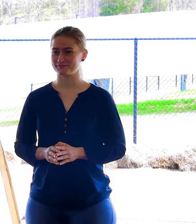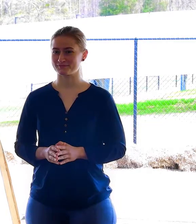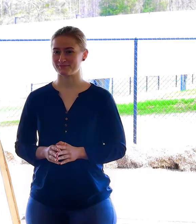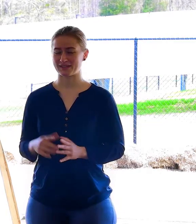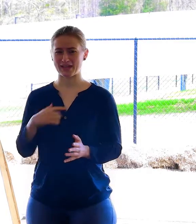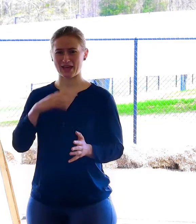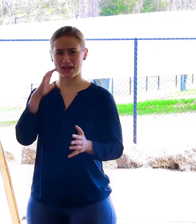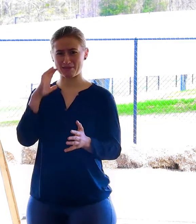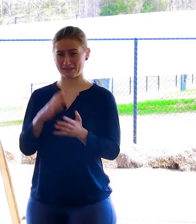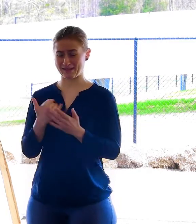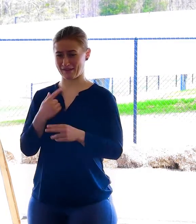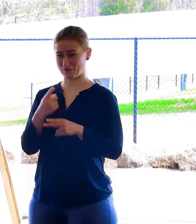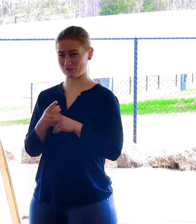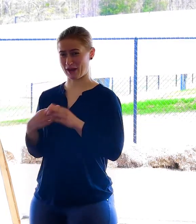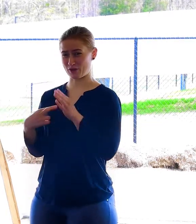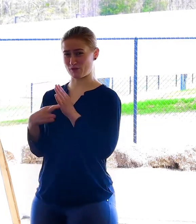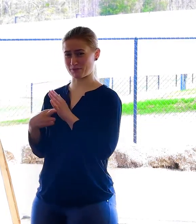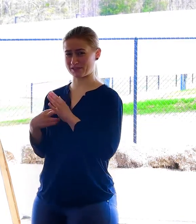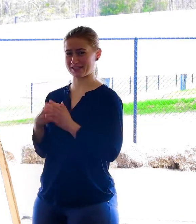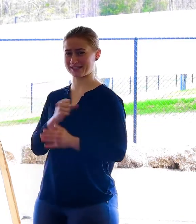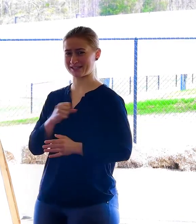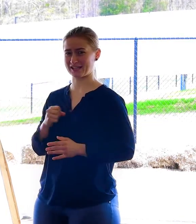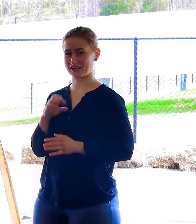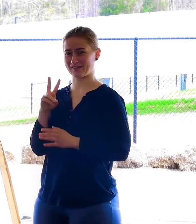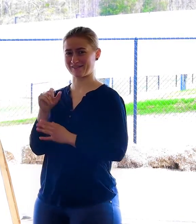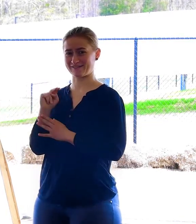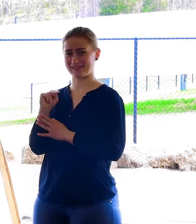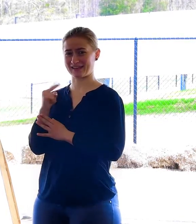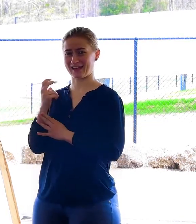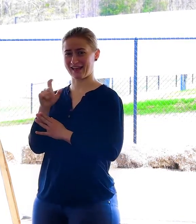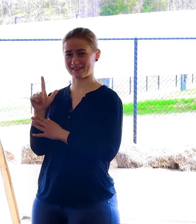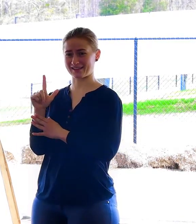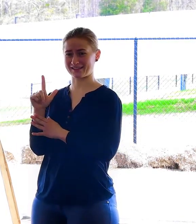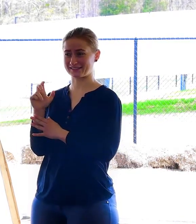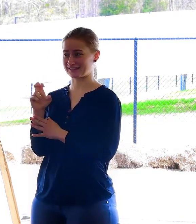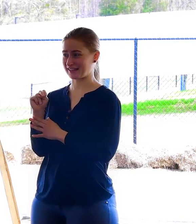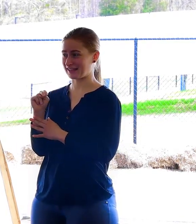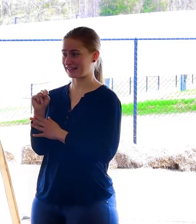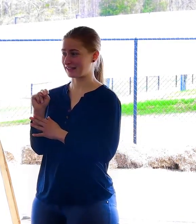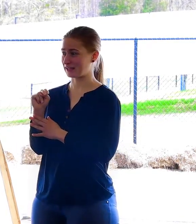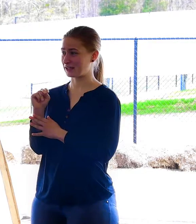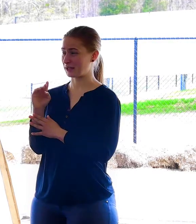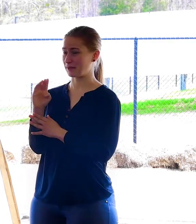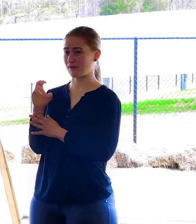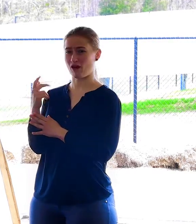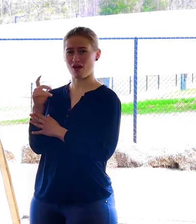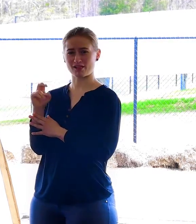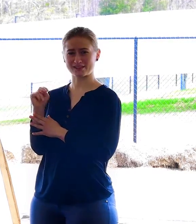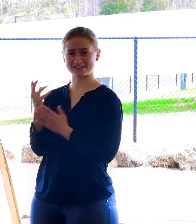And I believe I have this right, representing Senator Van Hollen, Mandy Heinel is here.